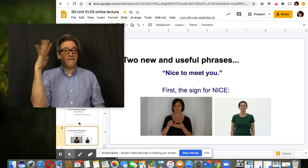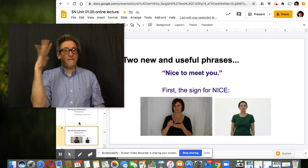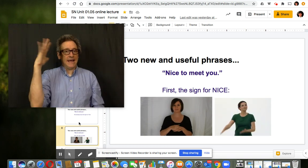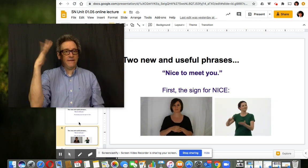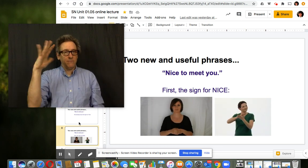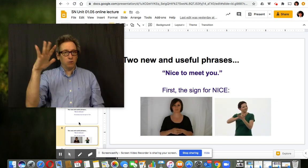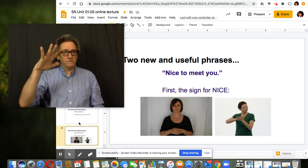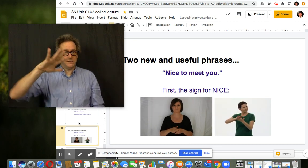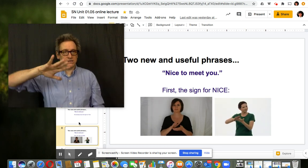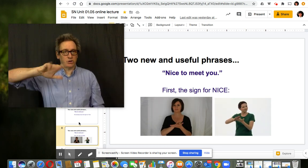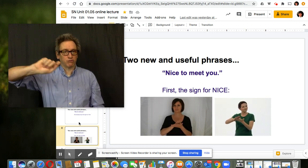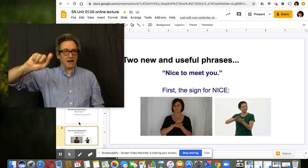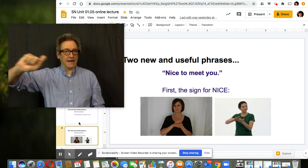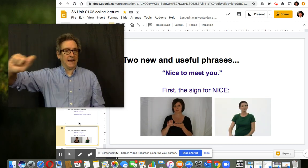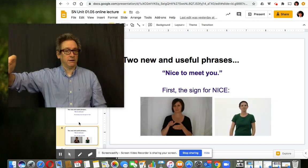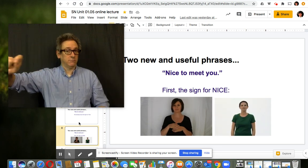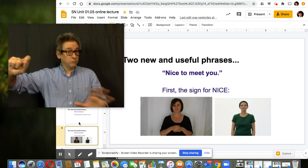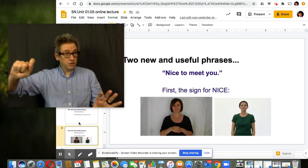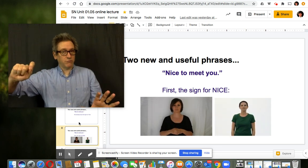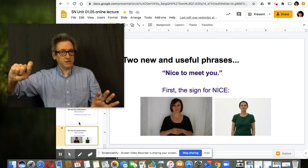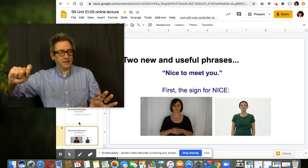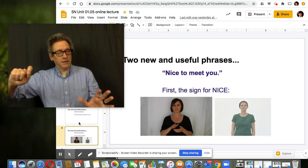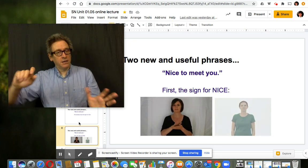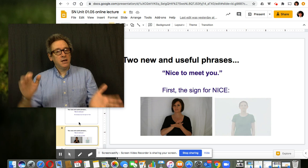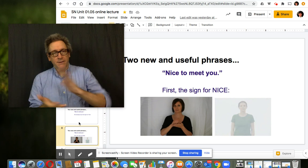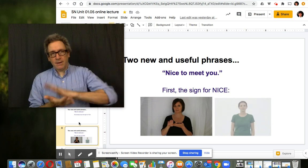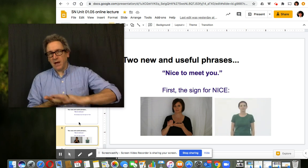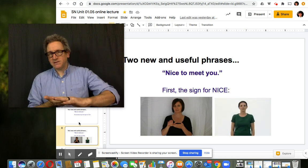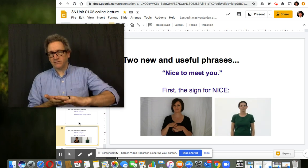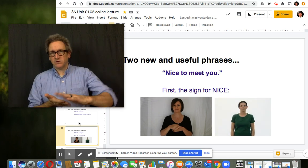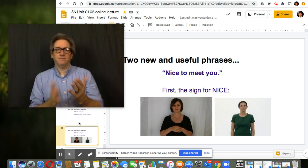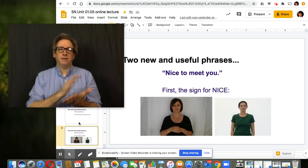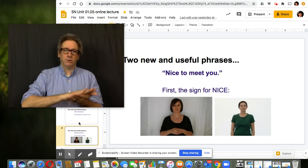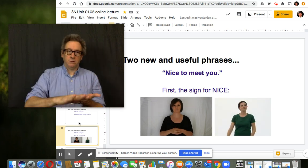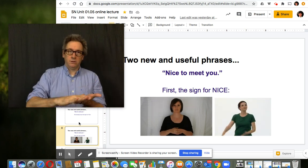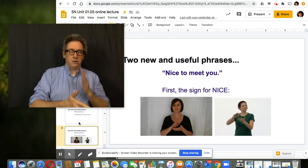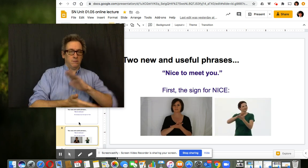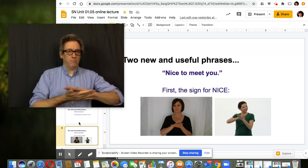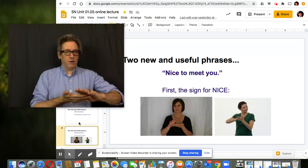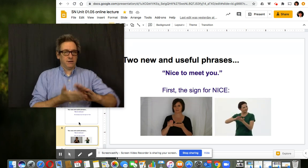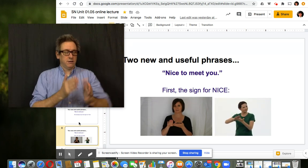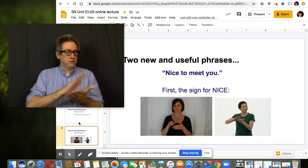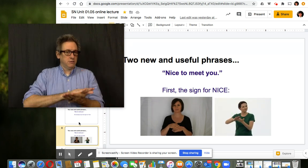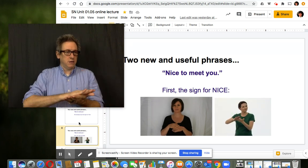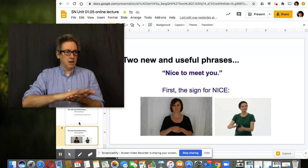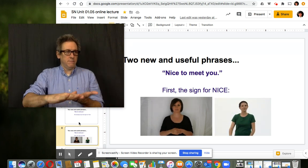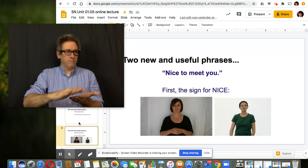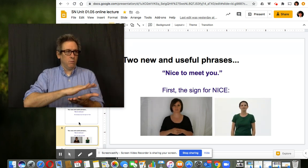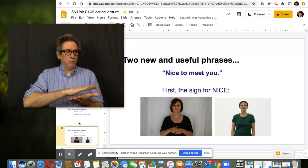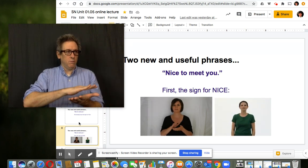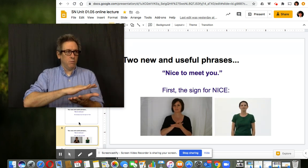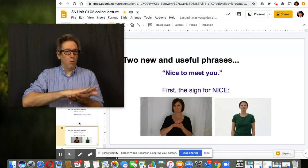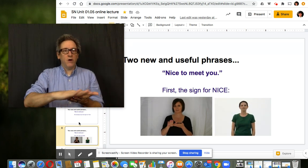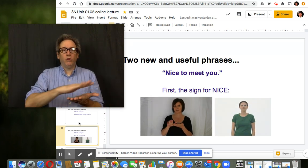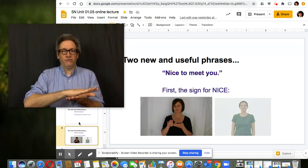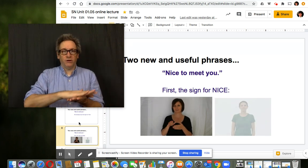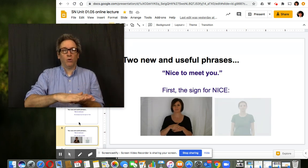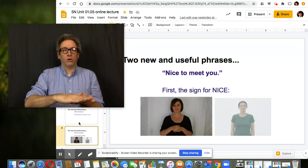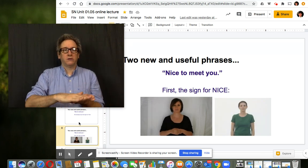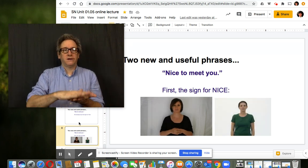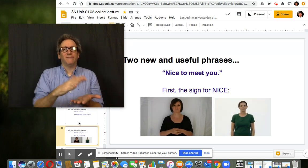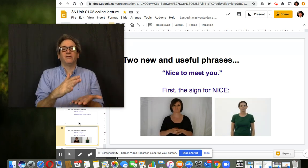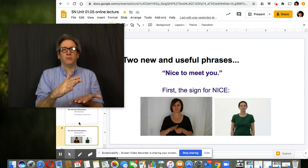And the hand that moves is your writing hand, generally speaking. Maybe opposite for some people, but one